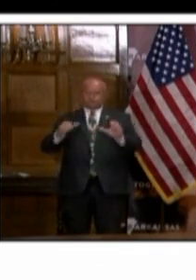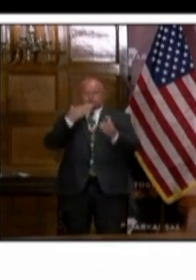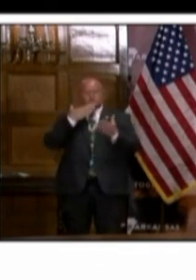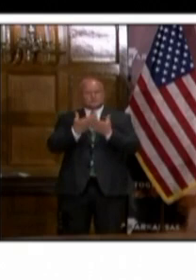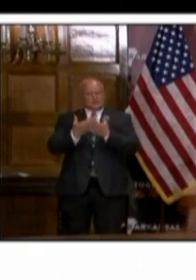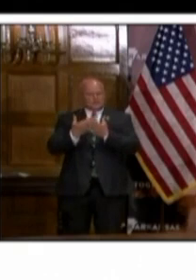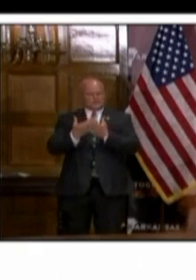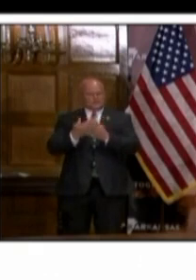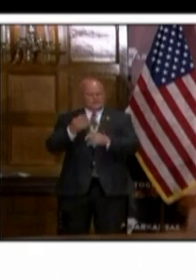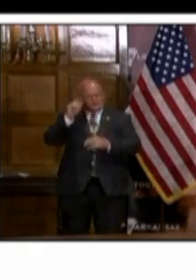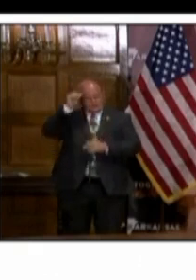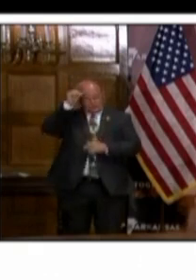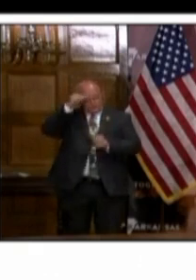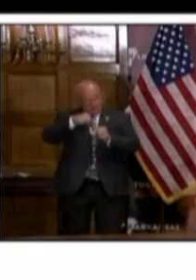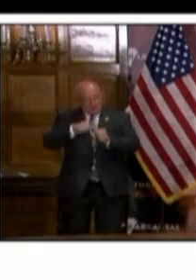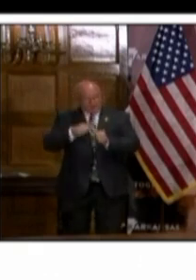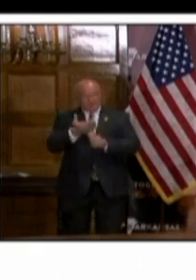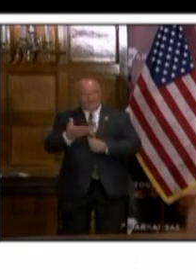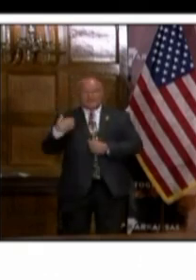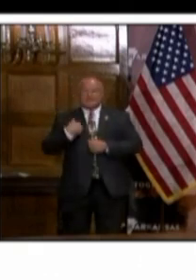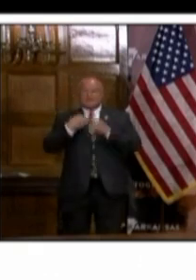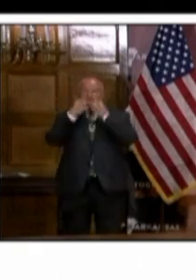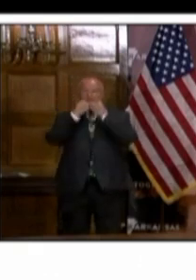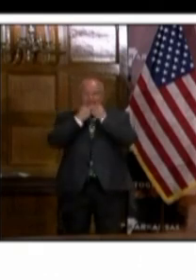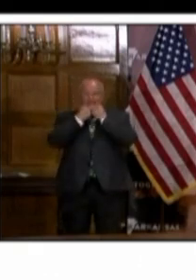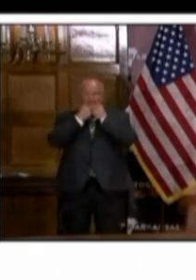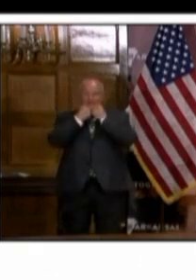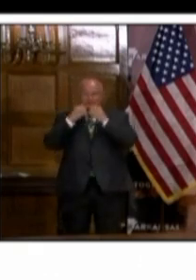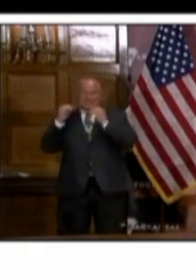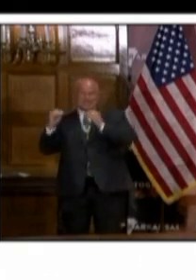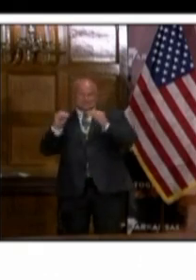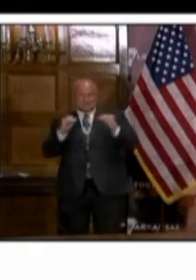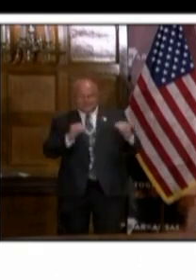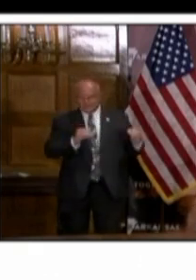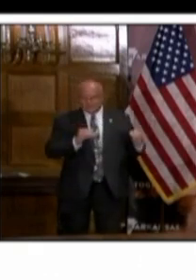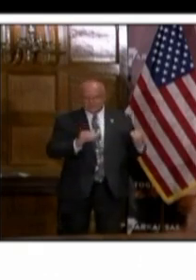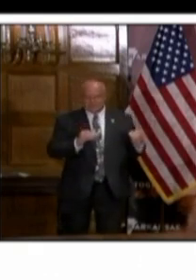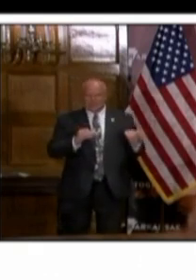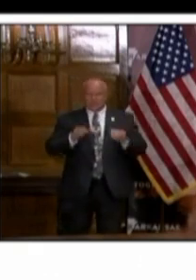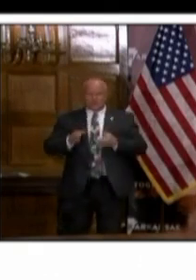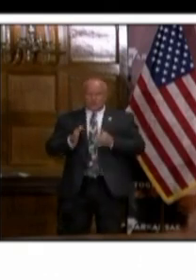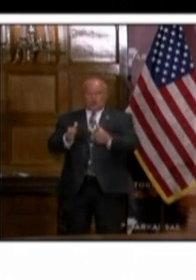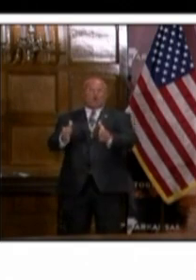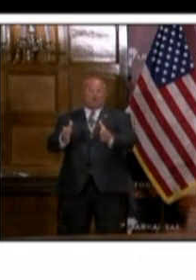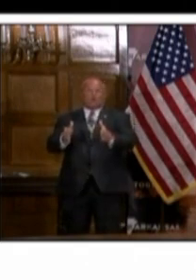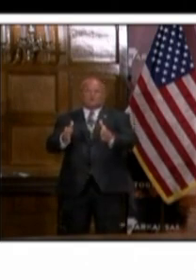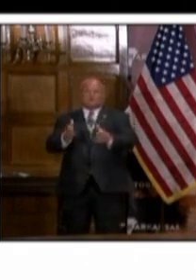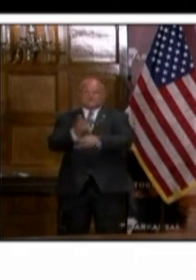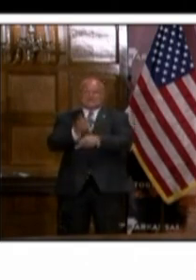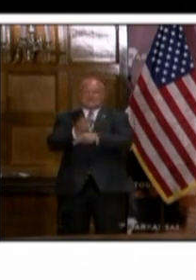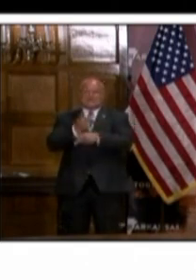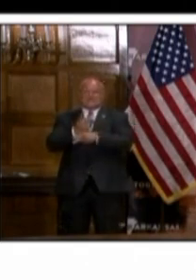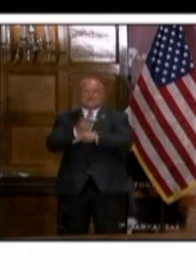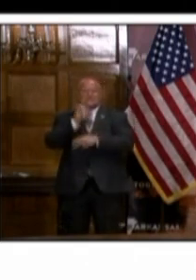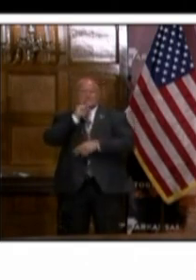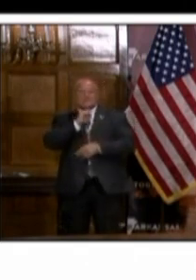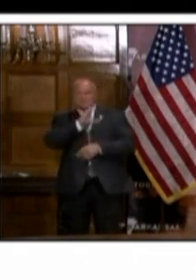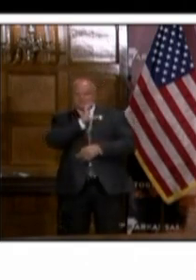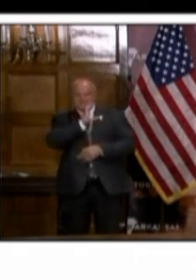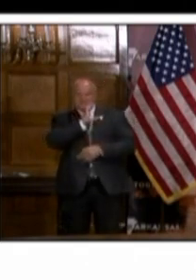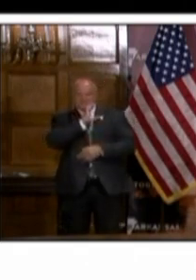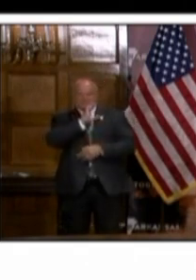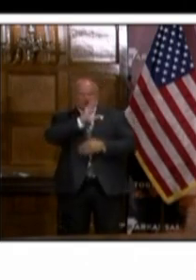well. Keep in mind the things that we care about: education, roads, taking care of our senior